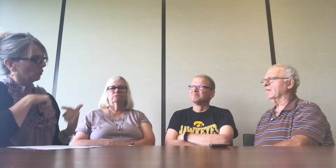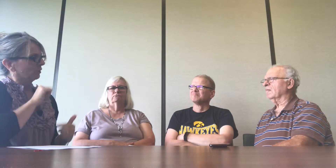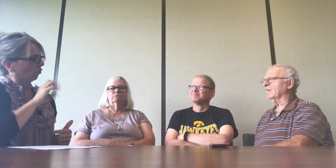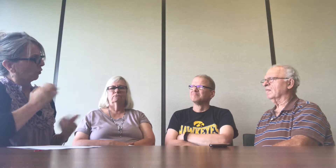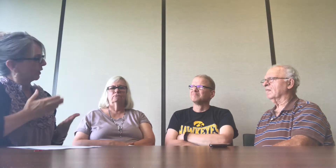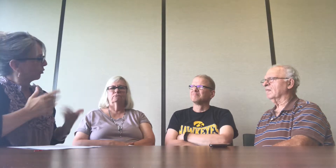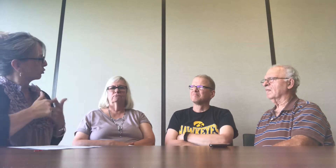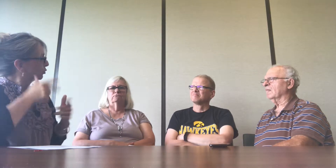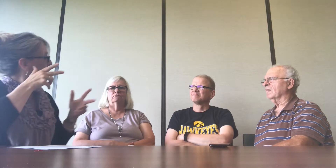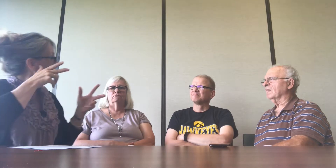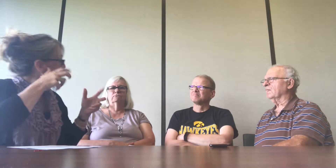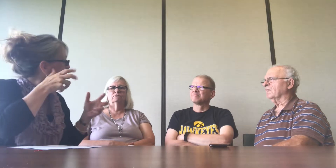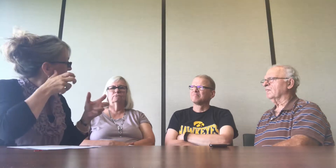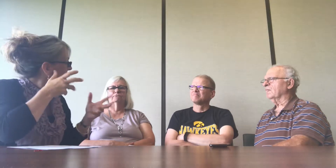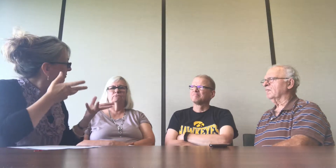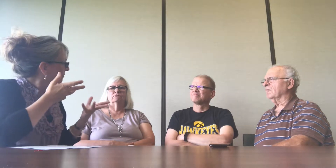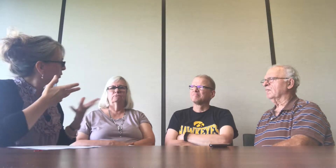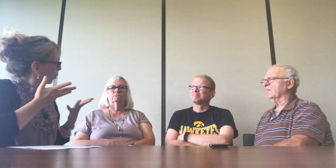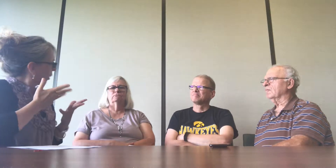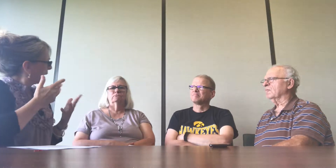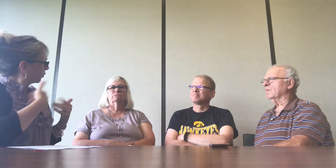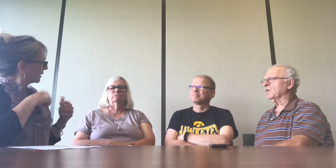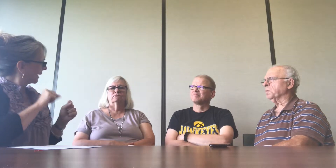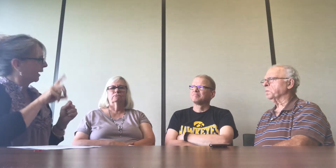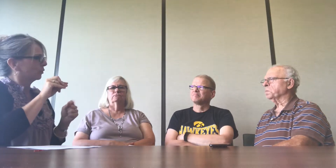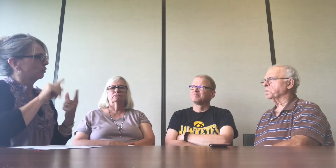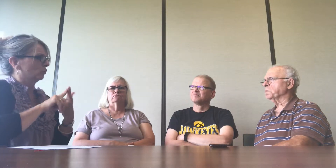to educate. We are here to listen